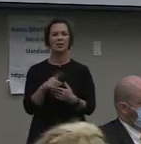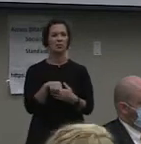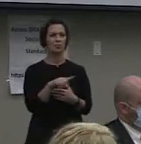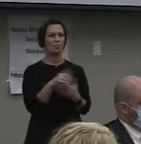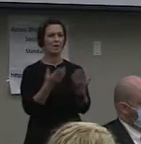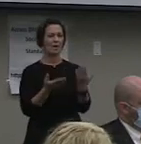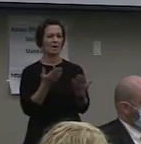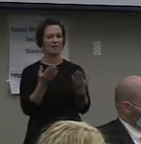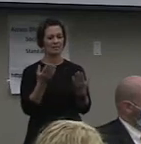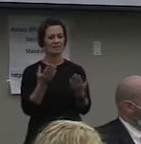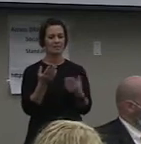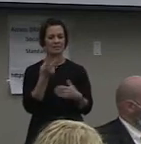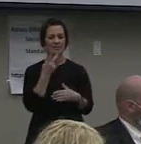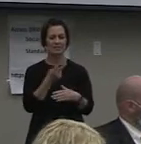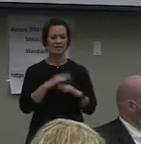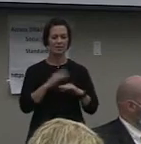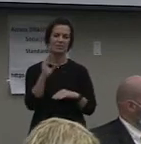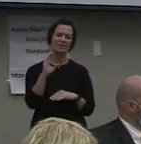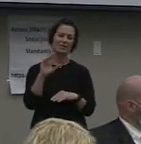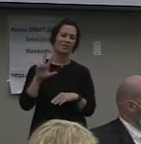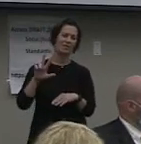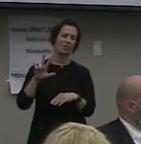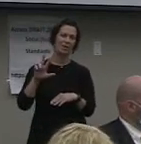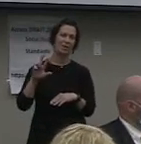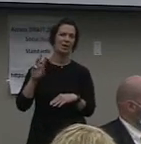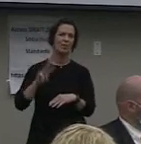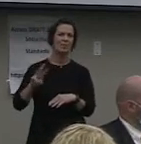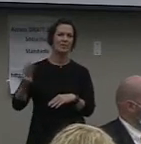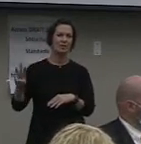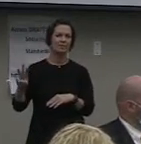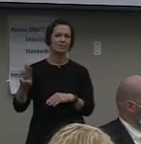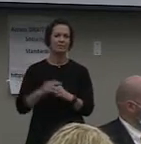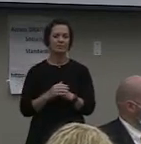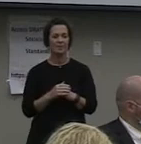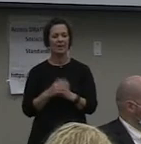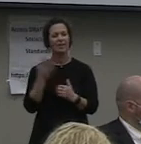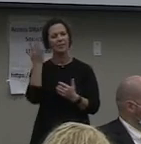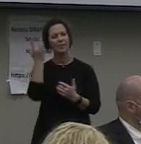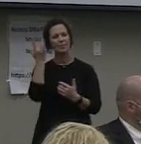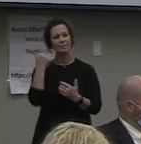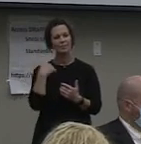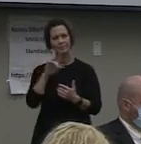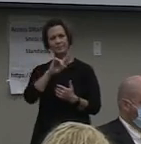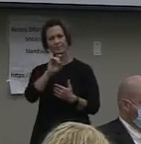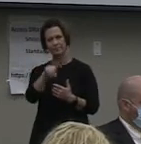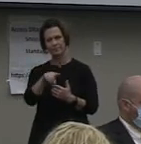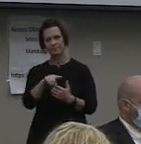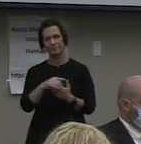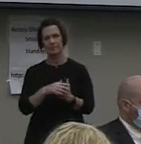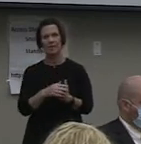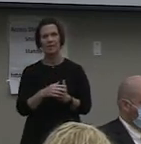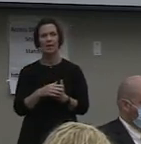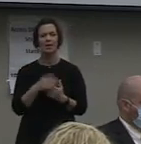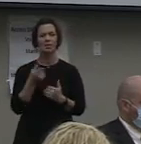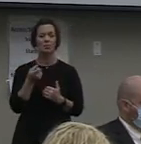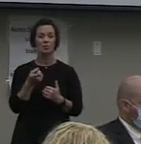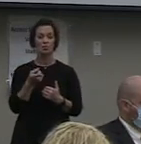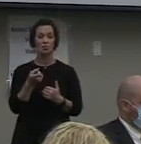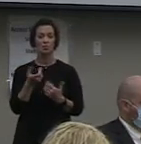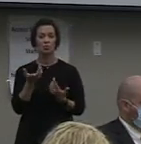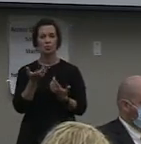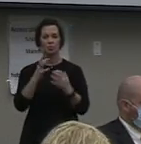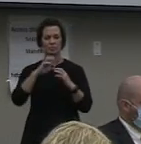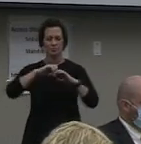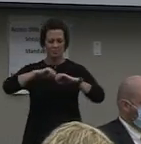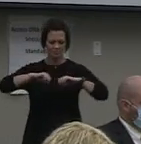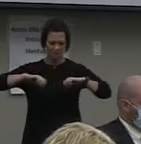might find on C3's website. And the reason I would suggest this to you is because as we delve into C3's